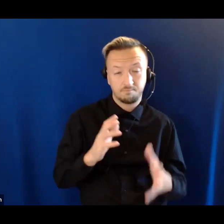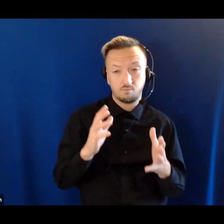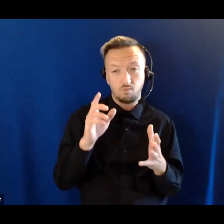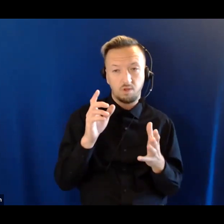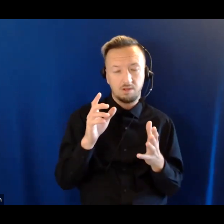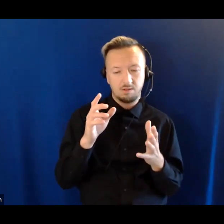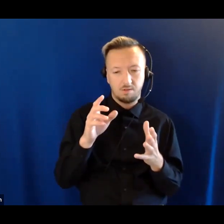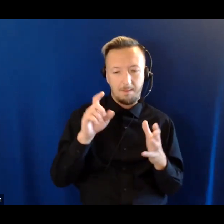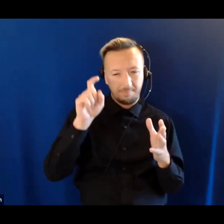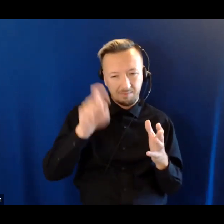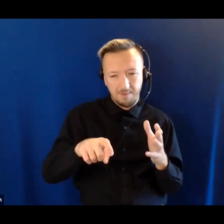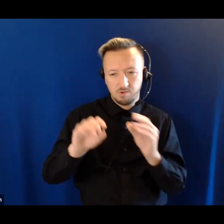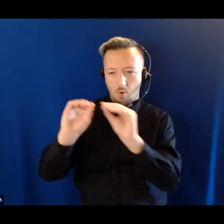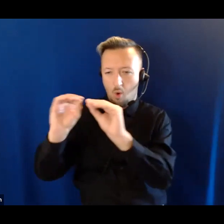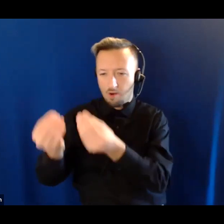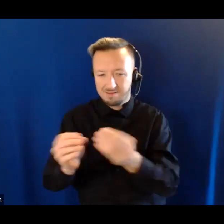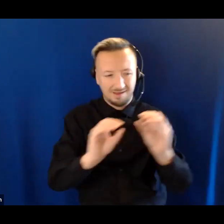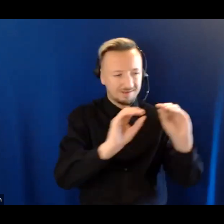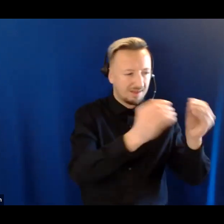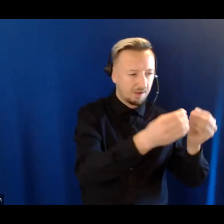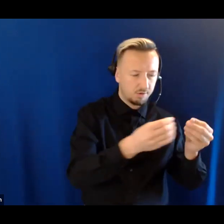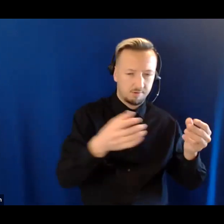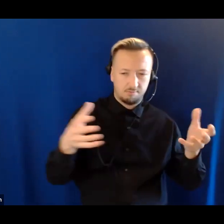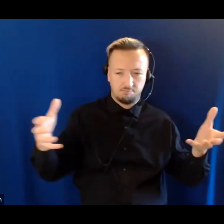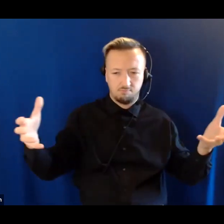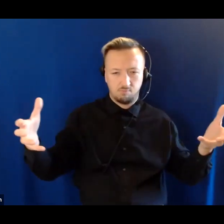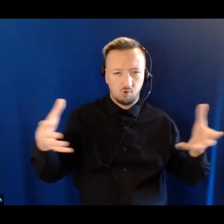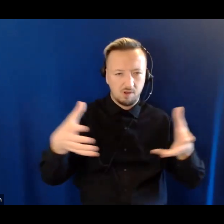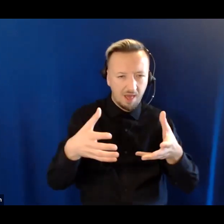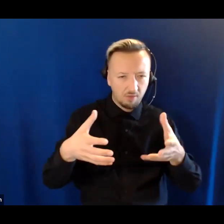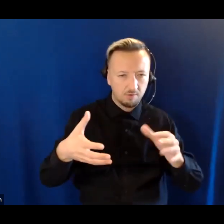bringing organizations together, bringing,